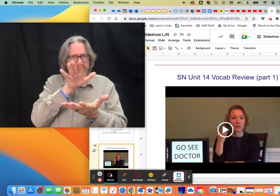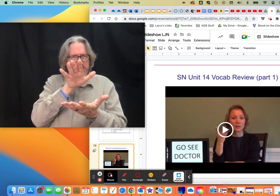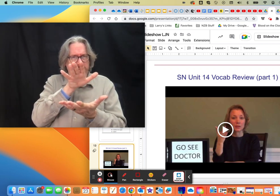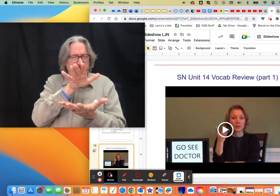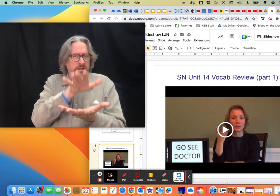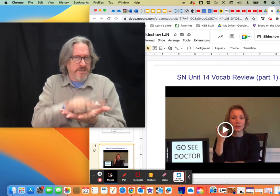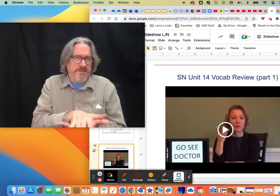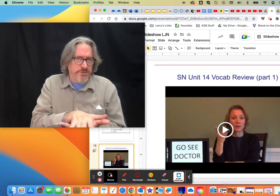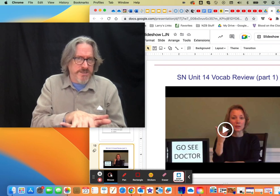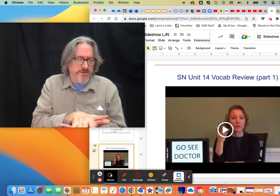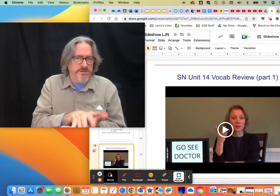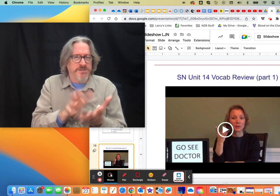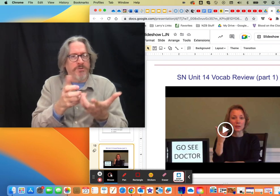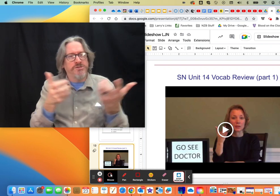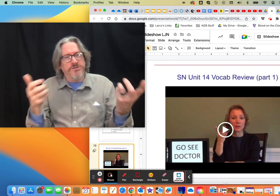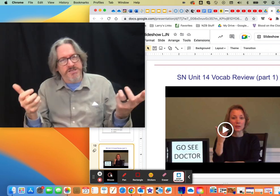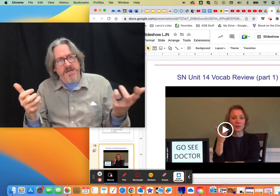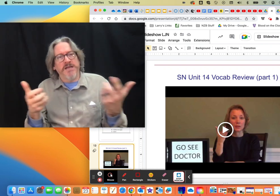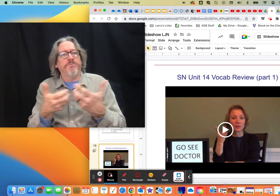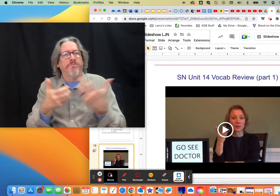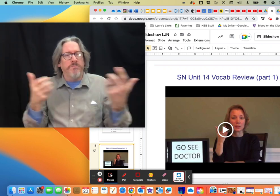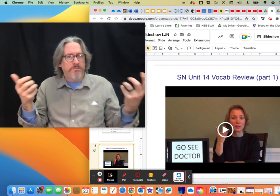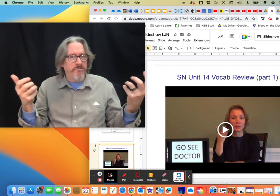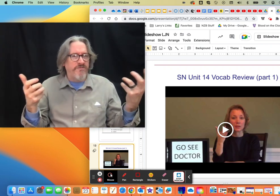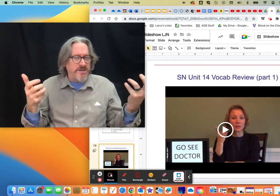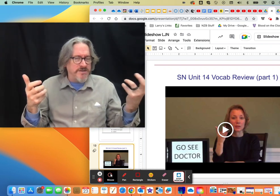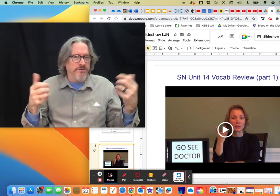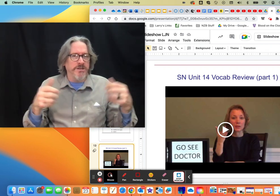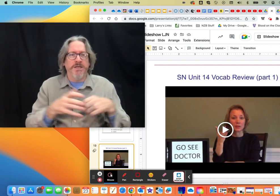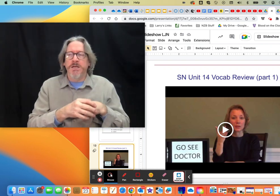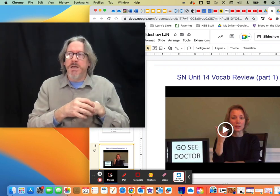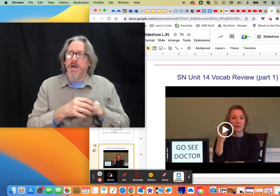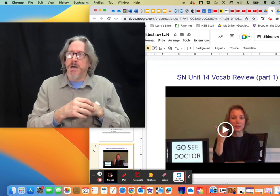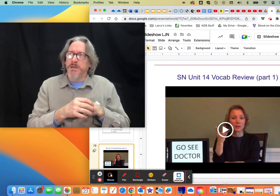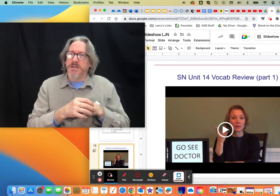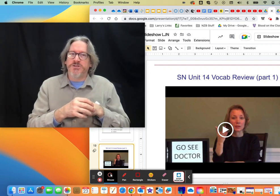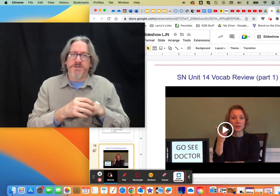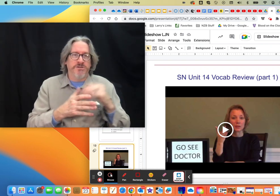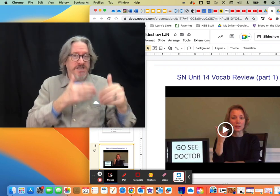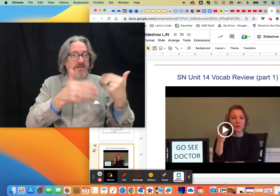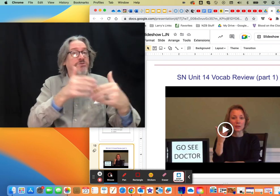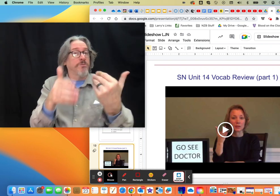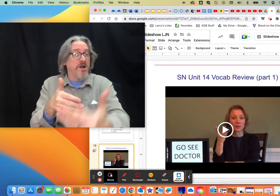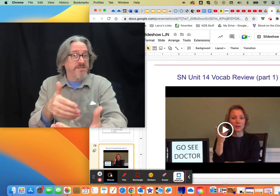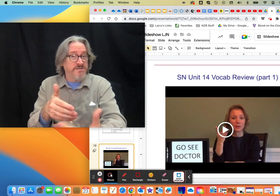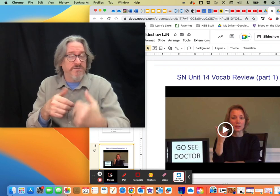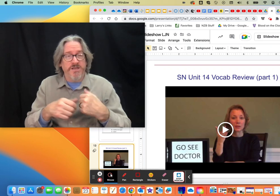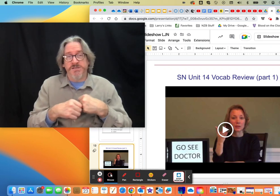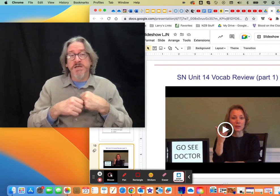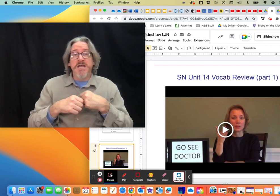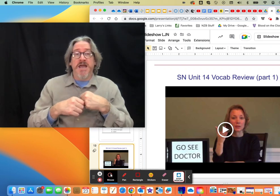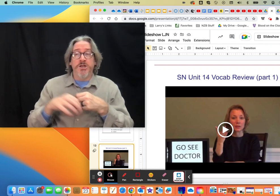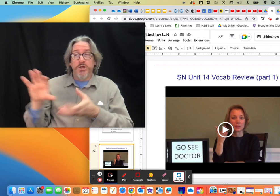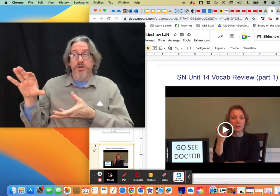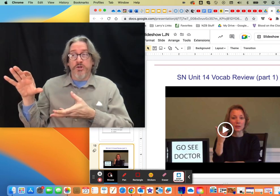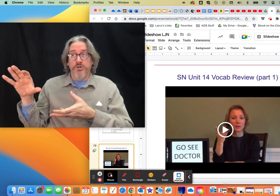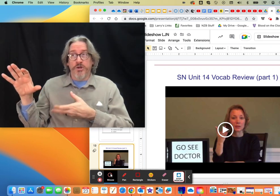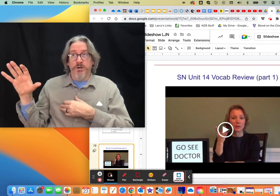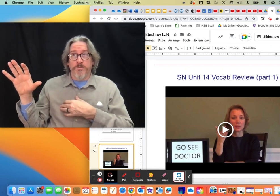with the lecture materials. The books are designed very differently. The lecture materials take us through a process of things.